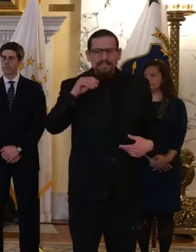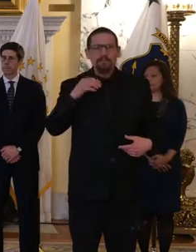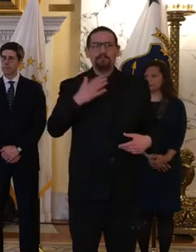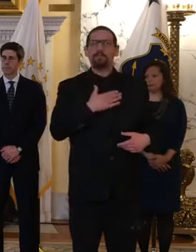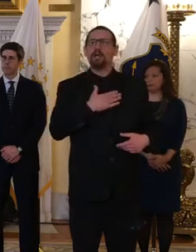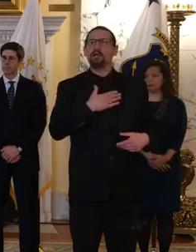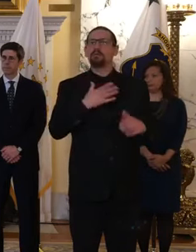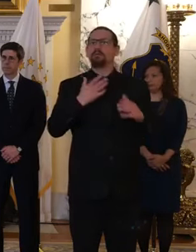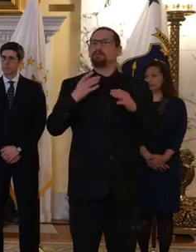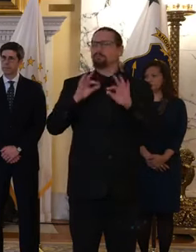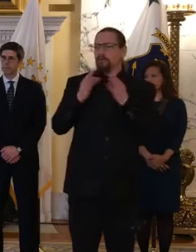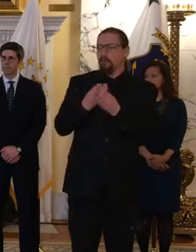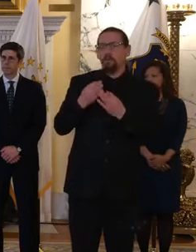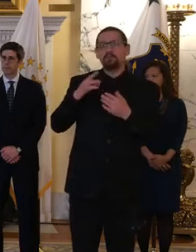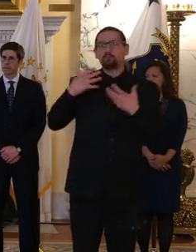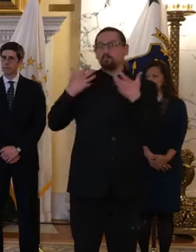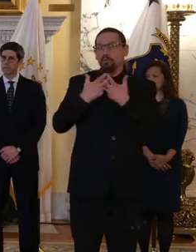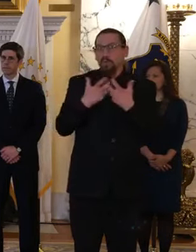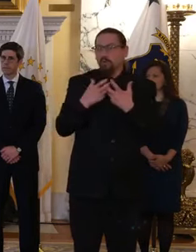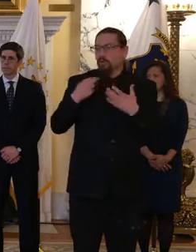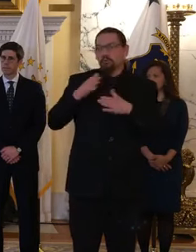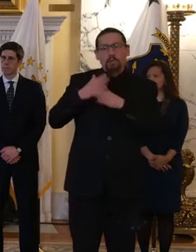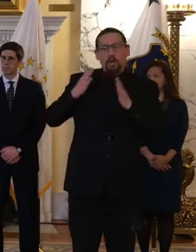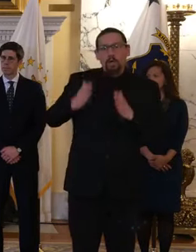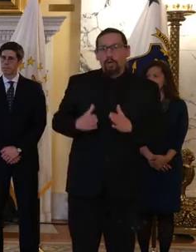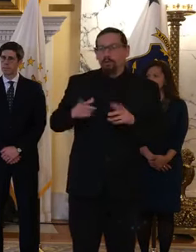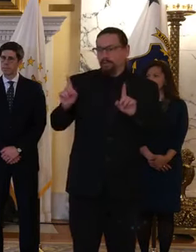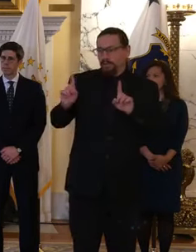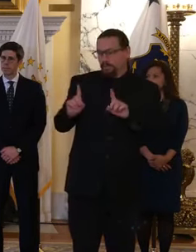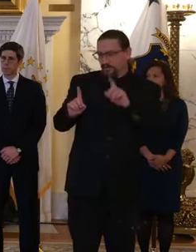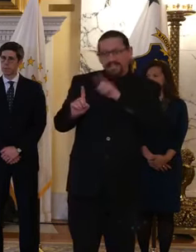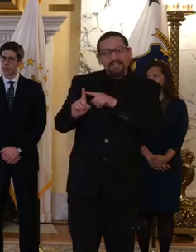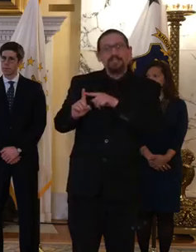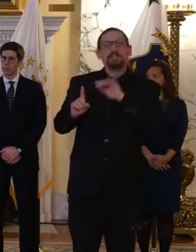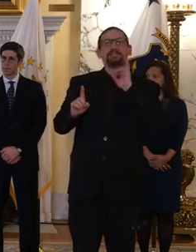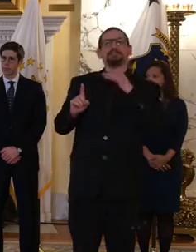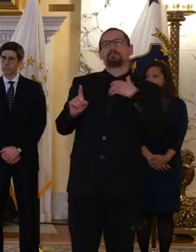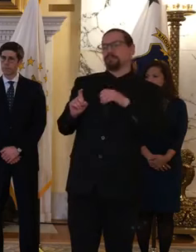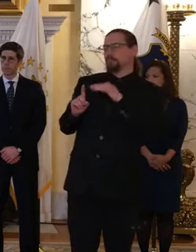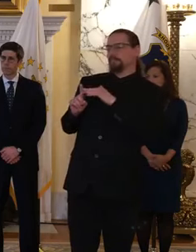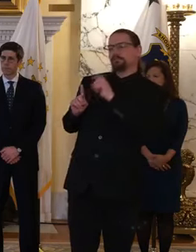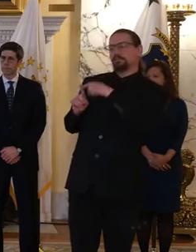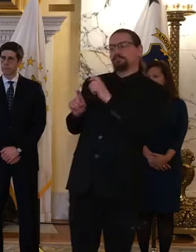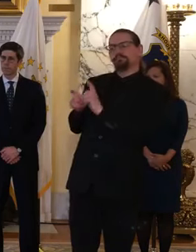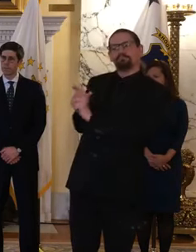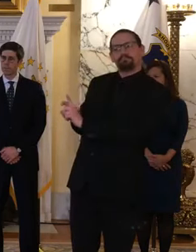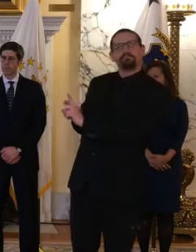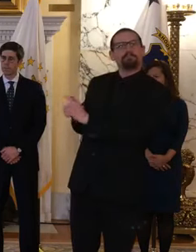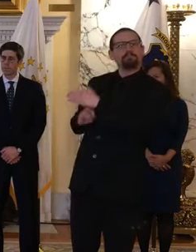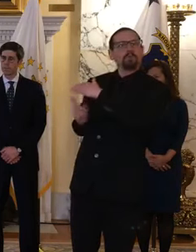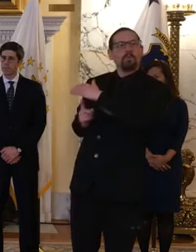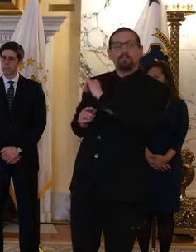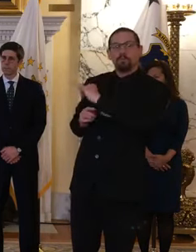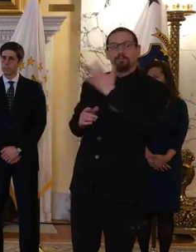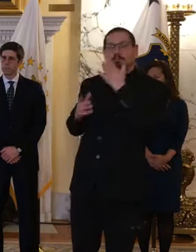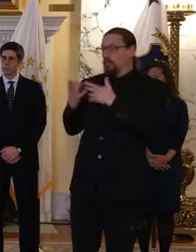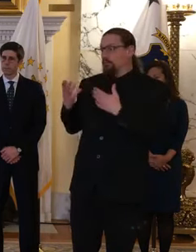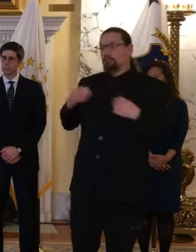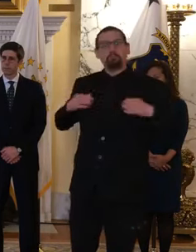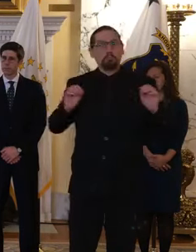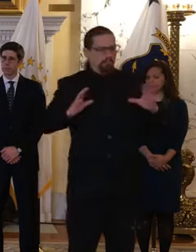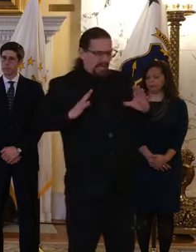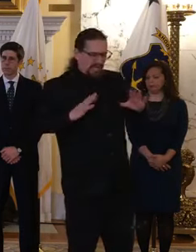if symptoms were to develop in those folks, they are not out in public, out and about, and increasing the risk of transmission to